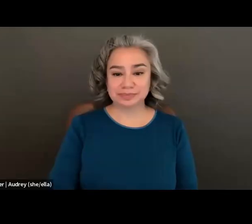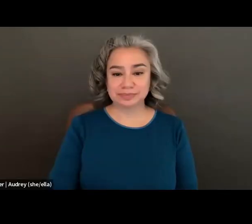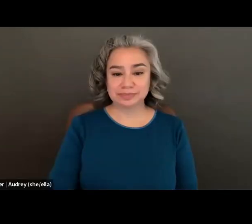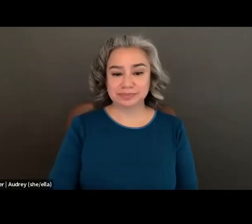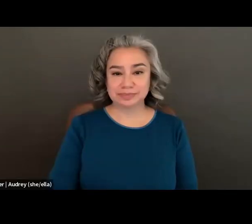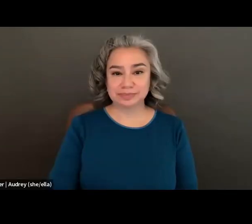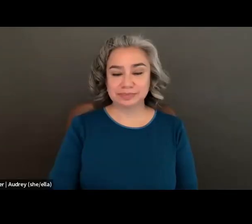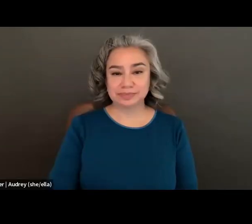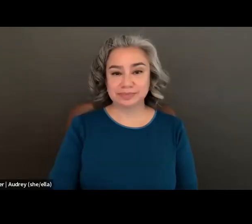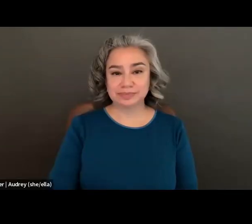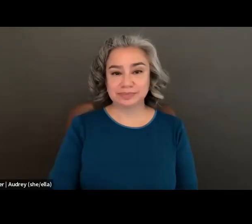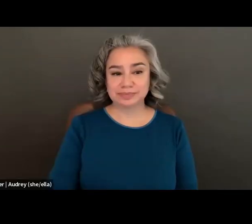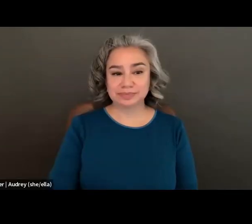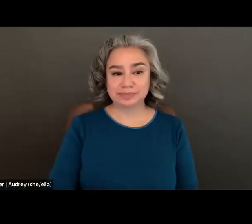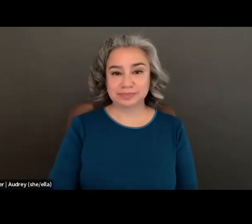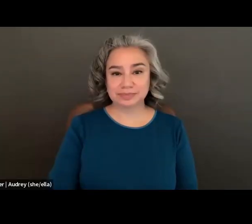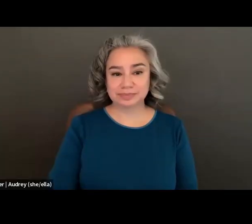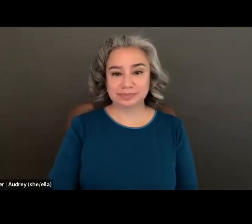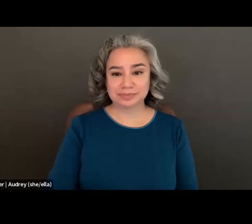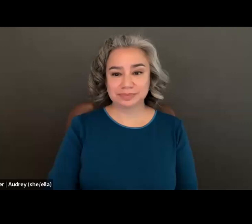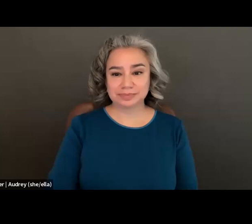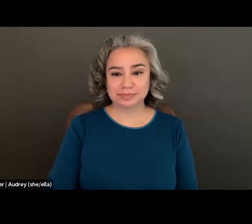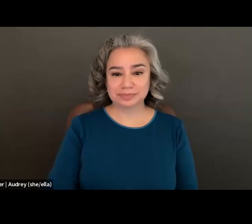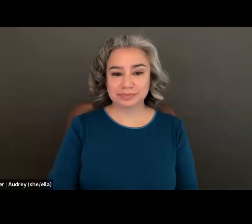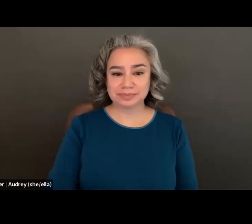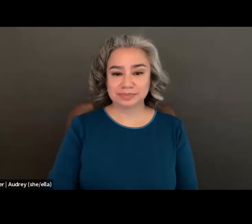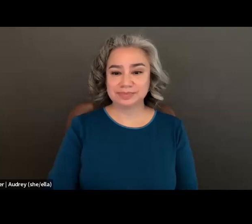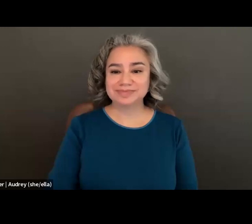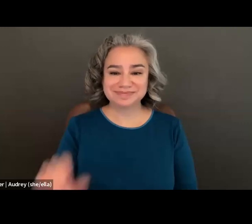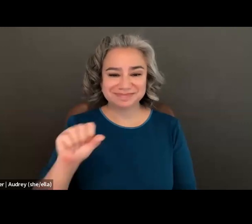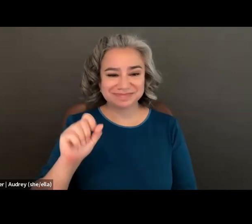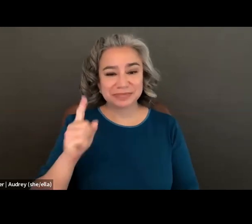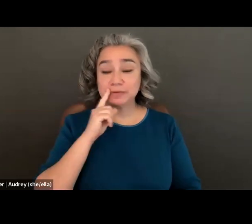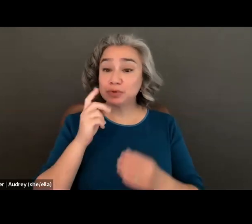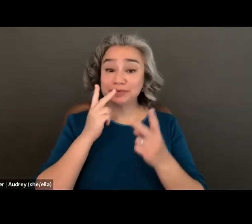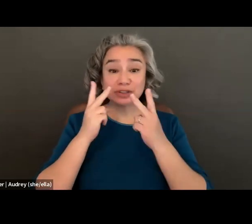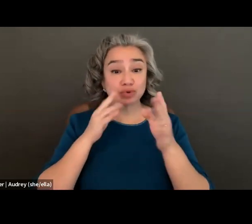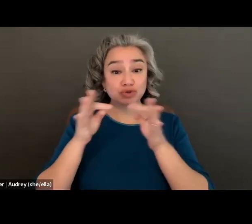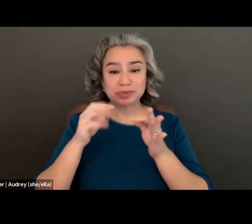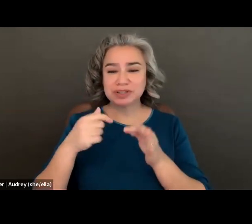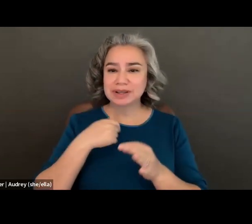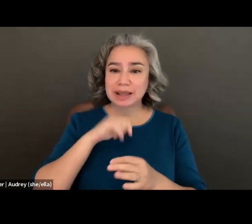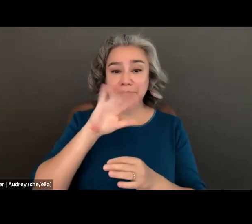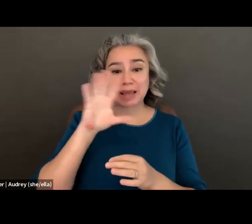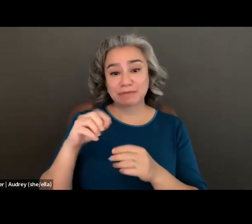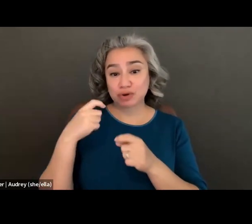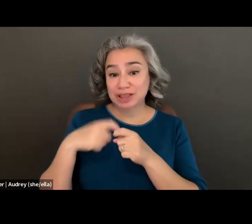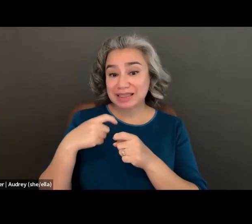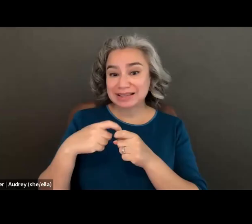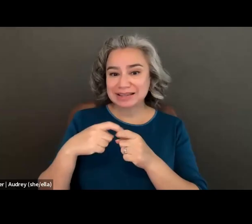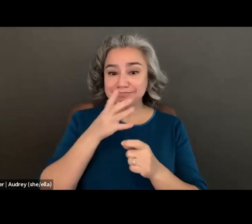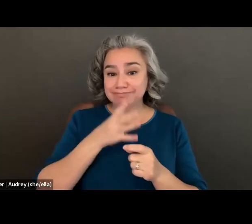Yes, for audio description, I am a Afro-Latina with black